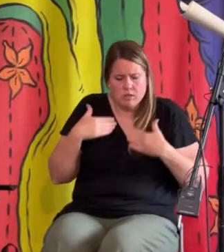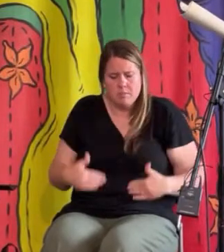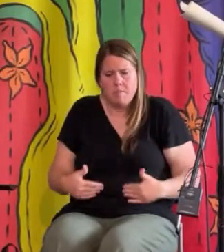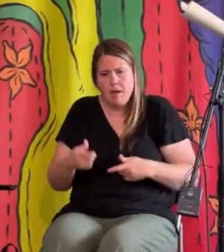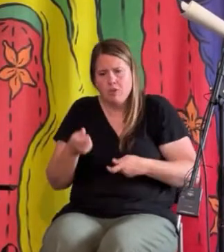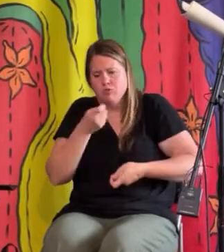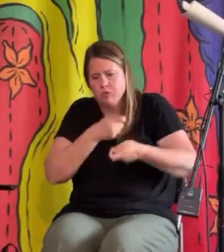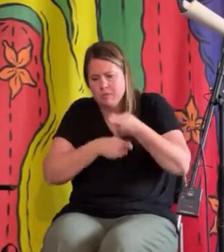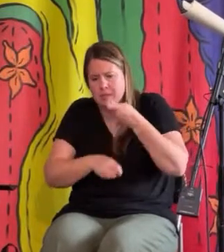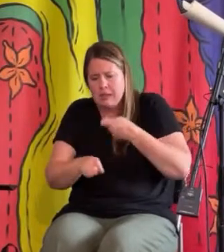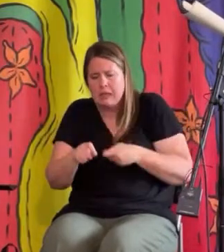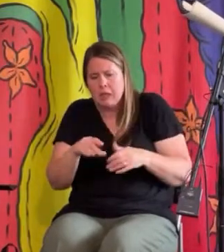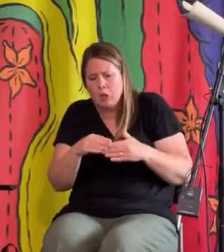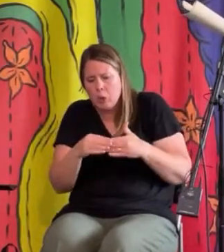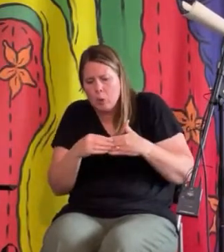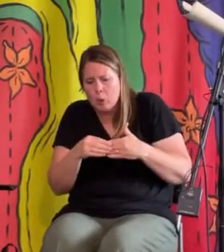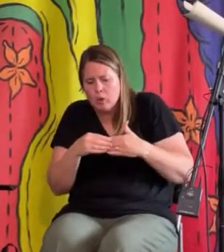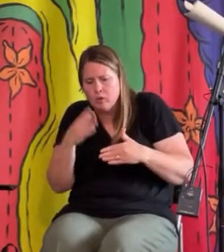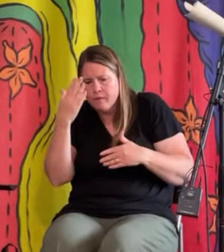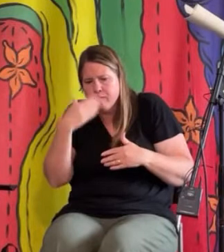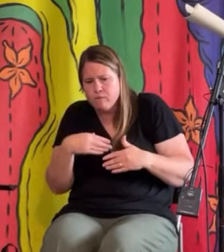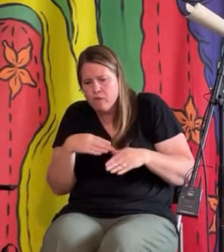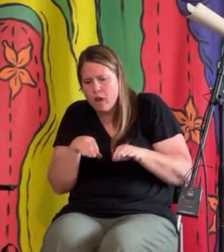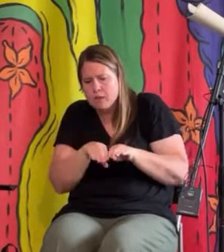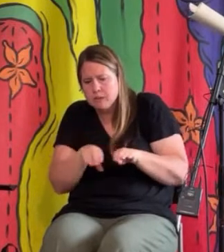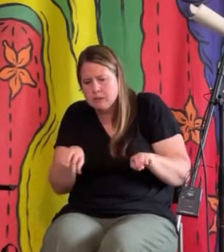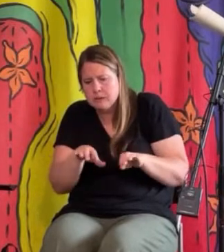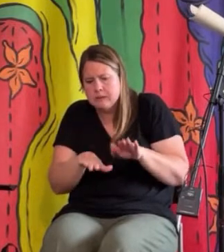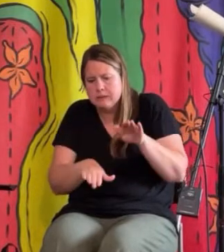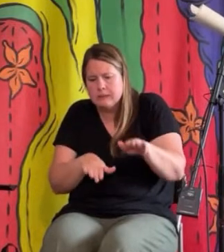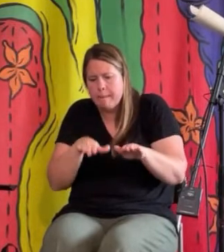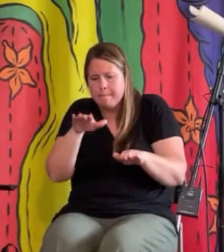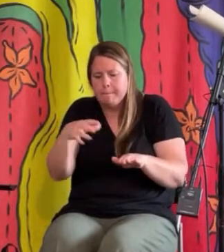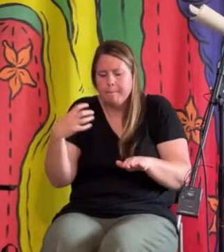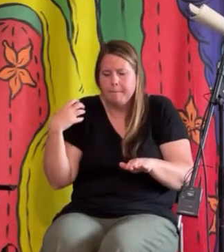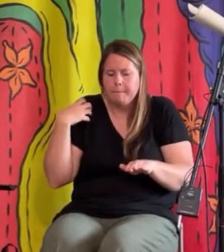loose front porch step, the body chewing what it takes